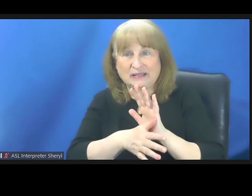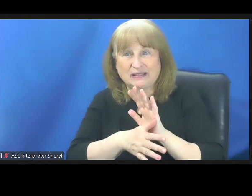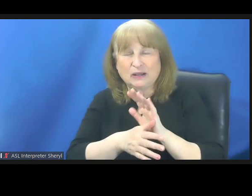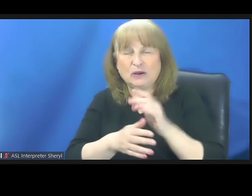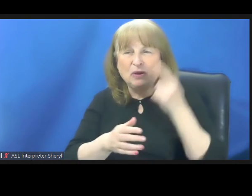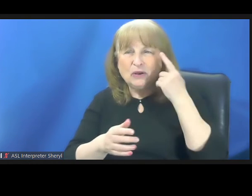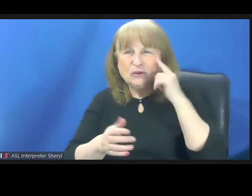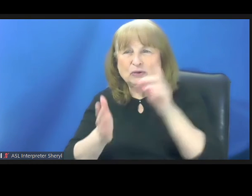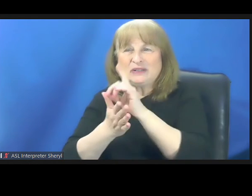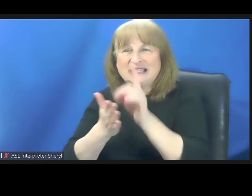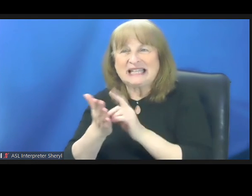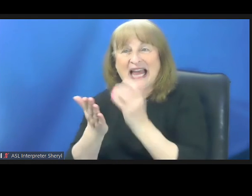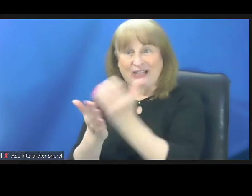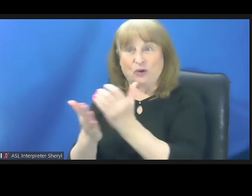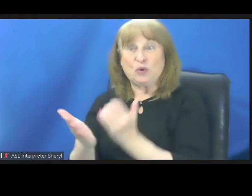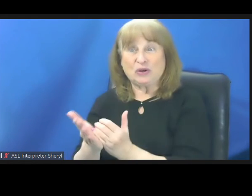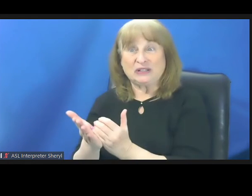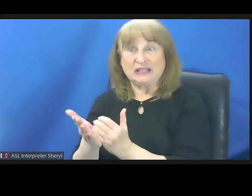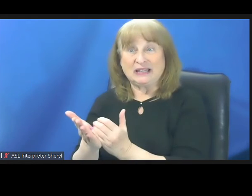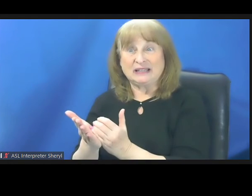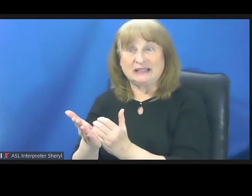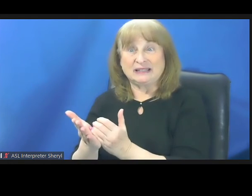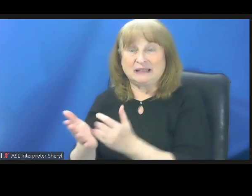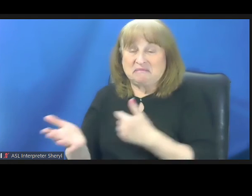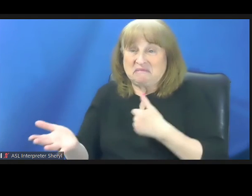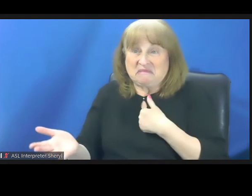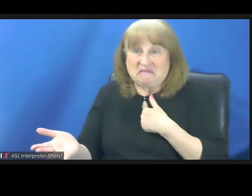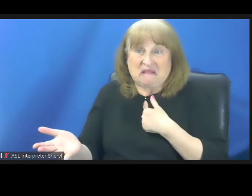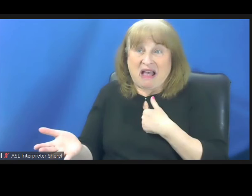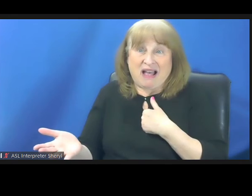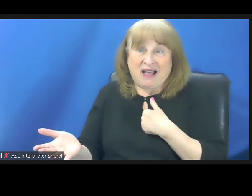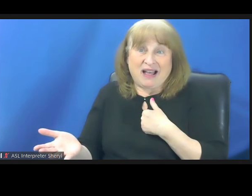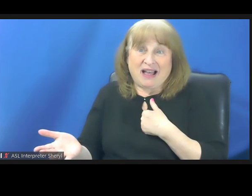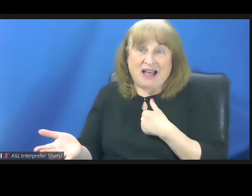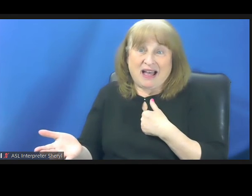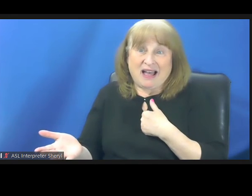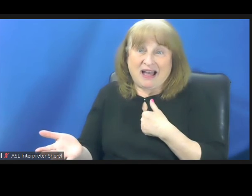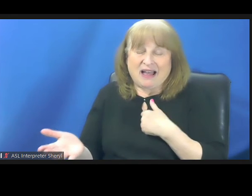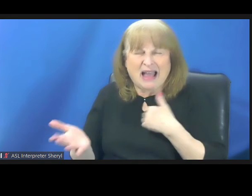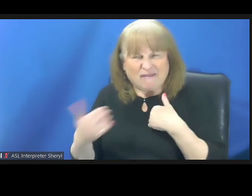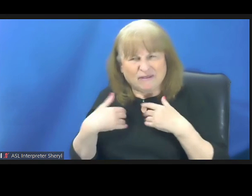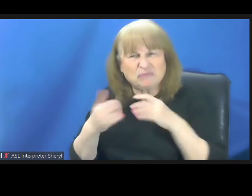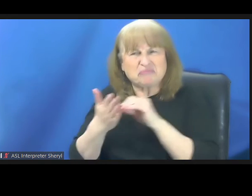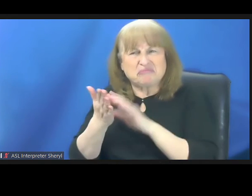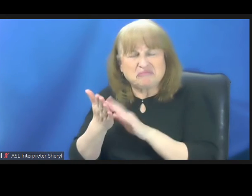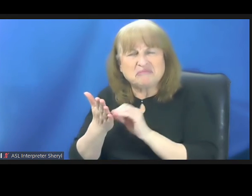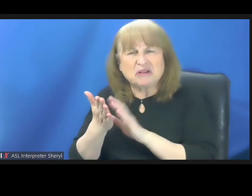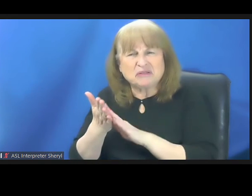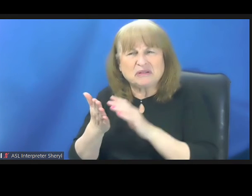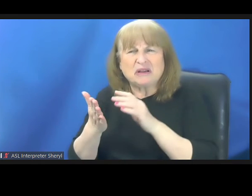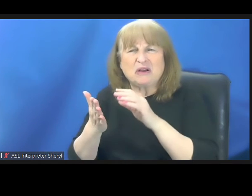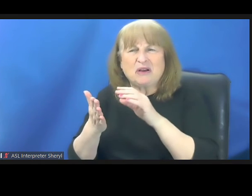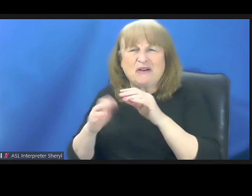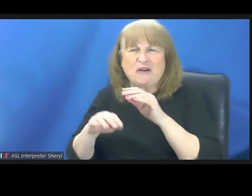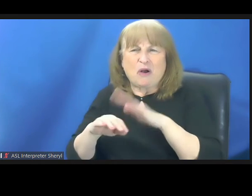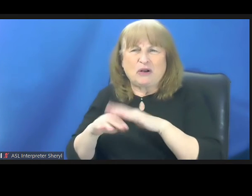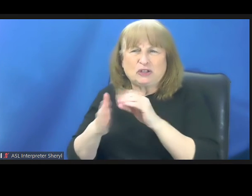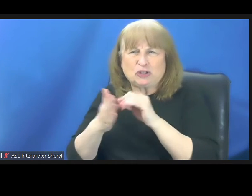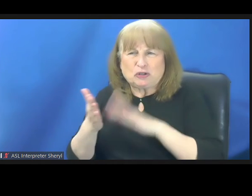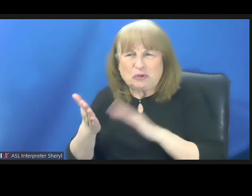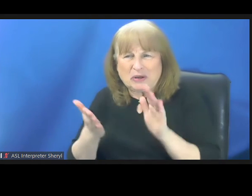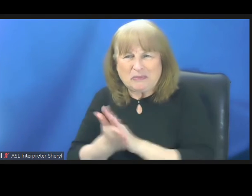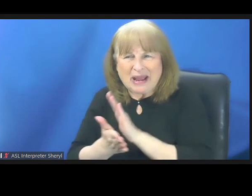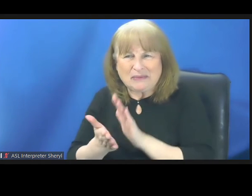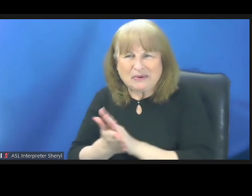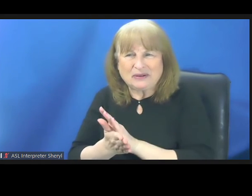in courses. And I, for example, we kept notes on student papers, which were